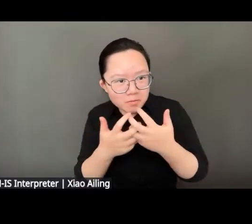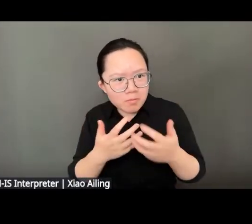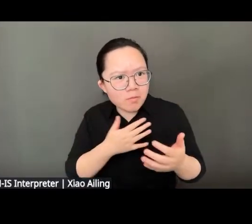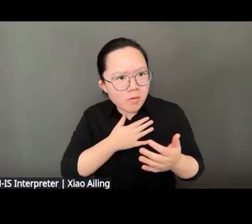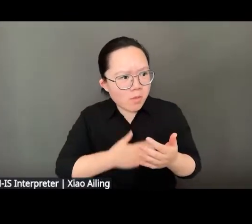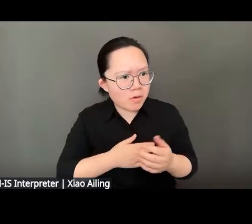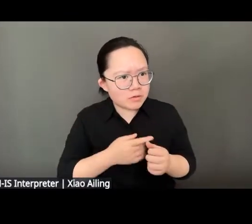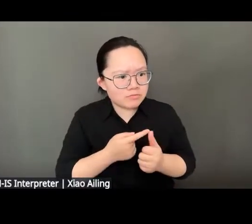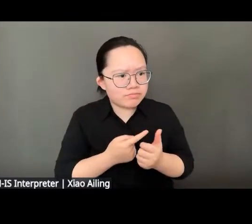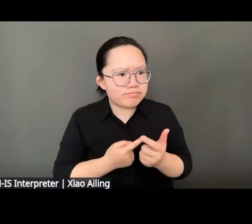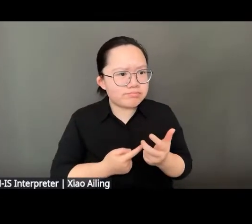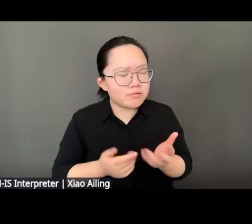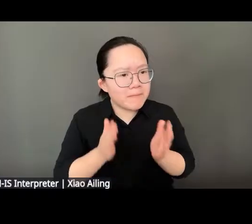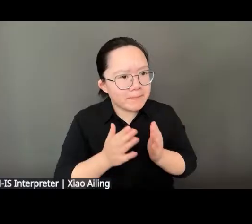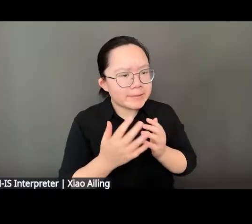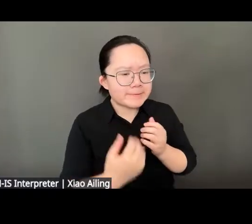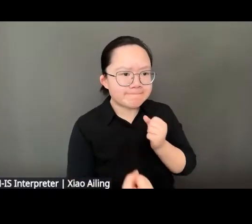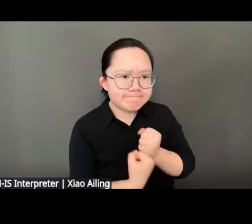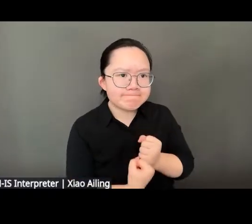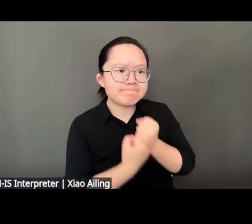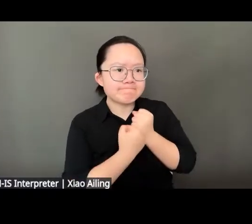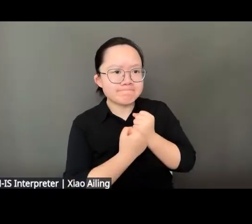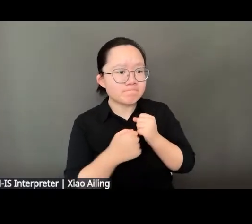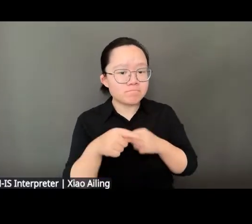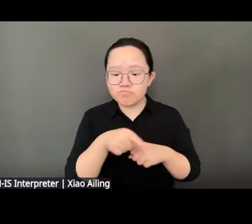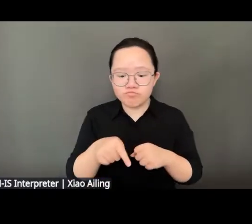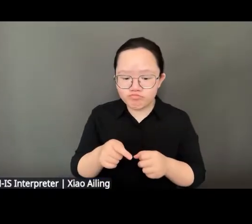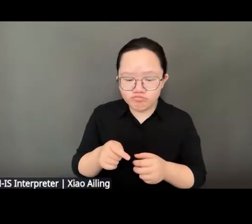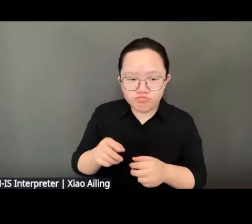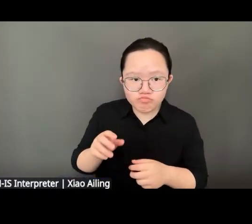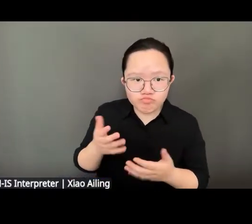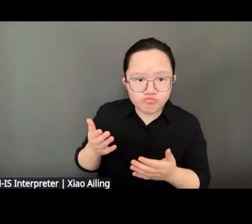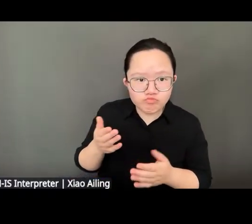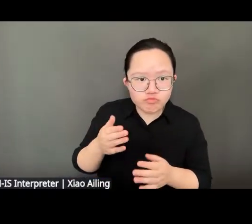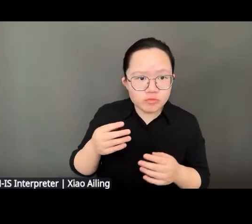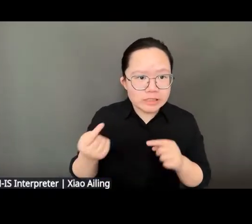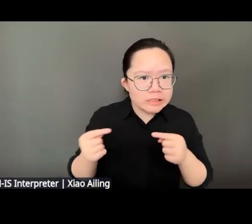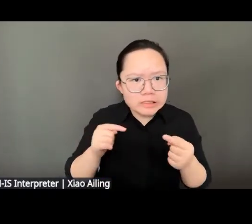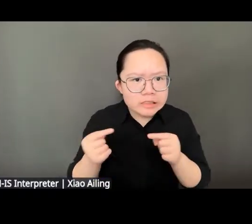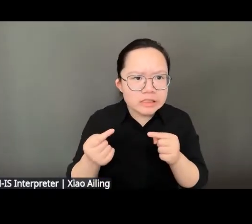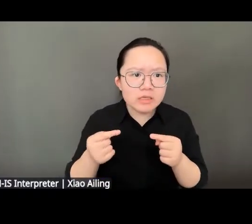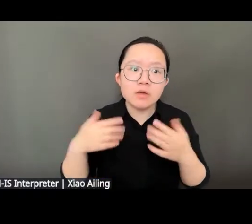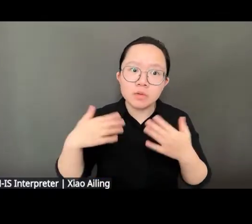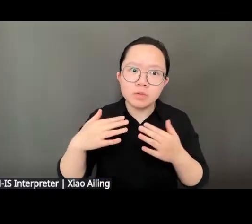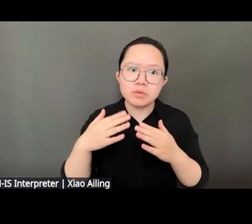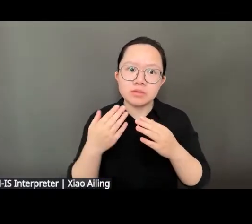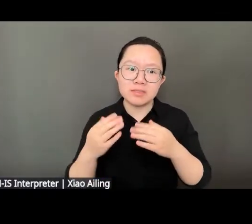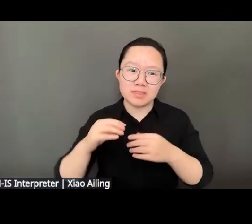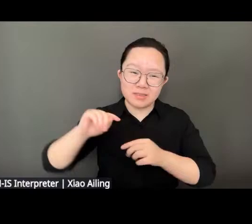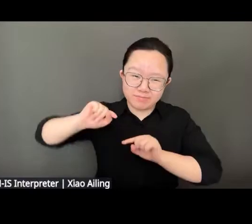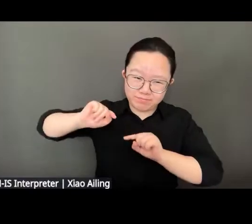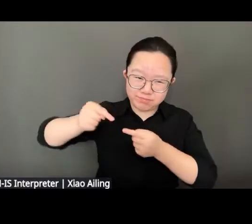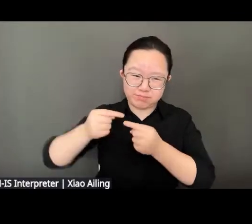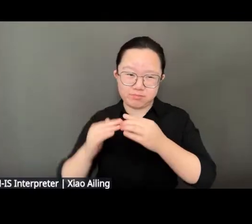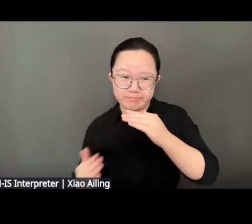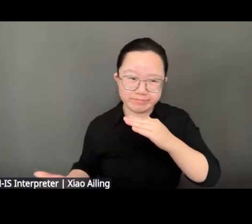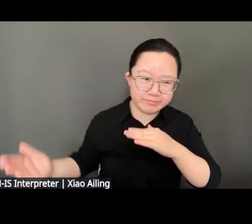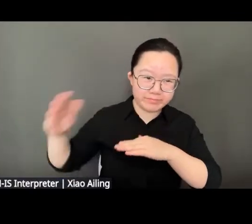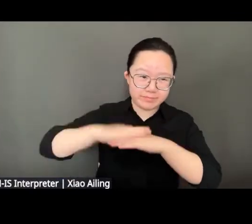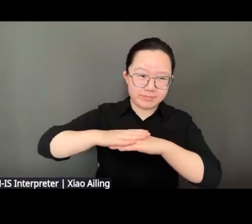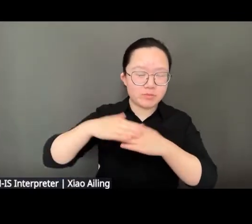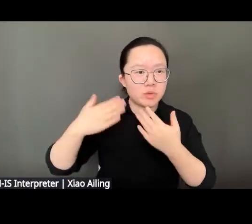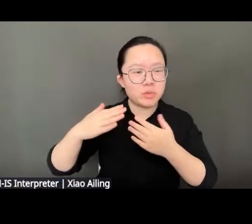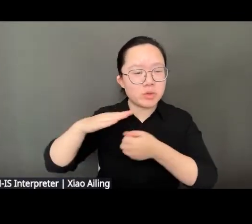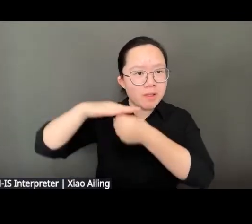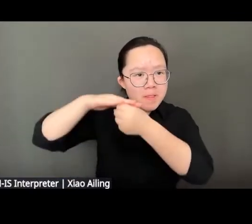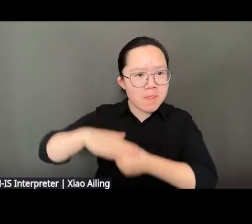relevant, opening up and exposing people to harm. Third, safeguarding looks to